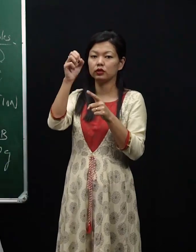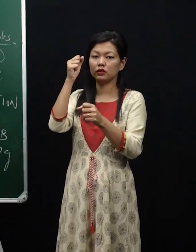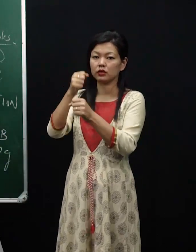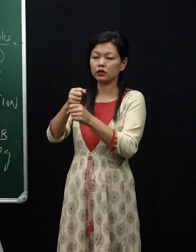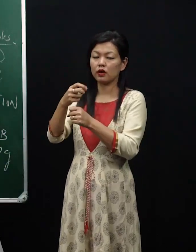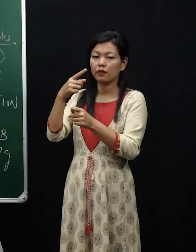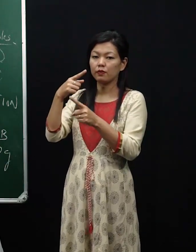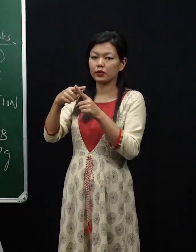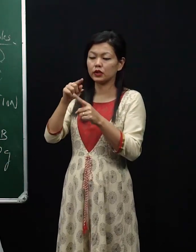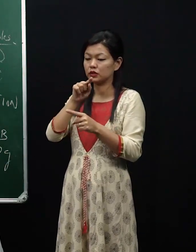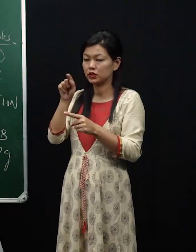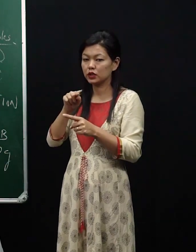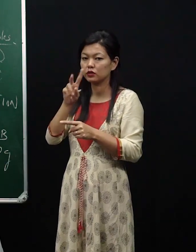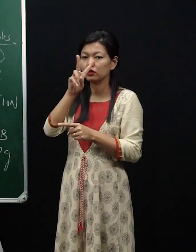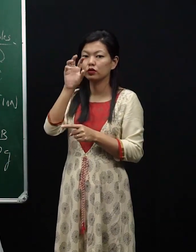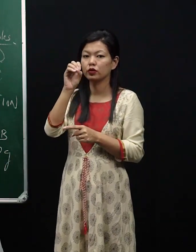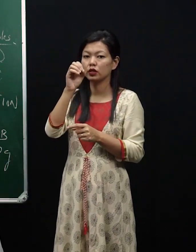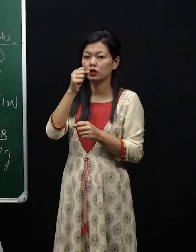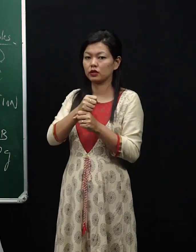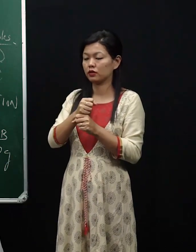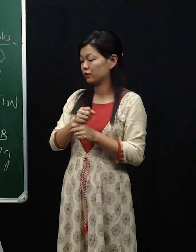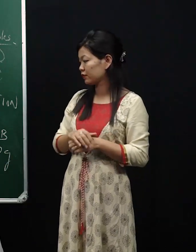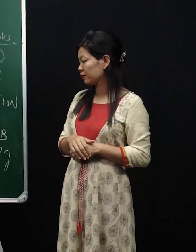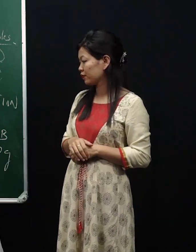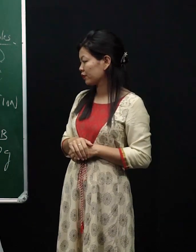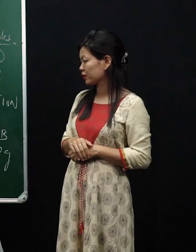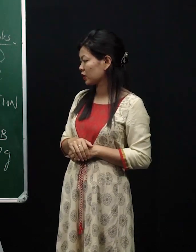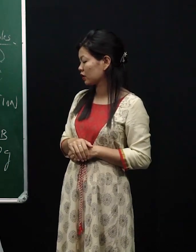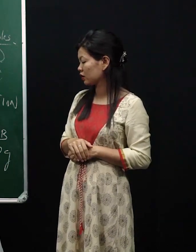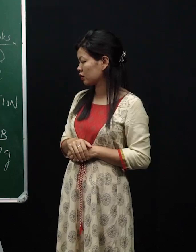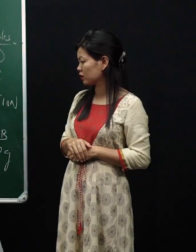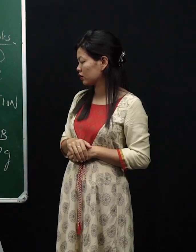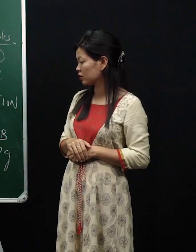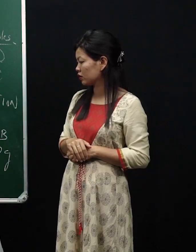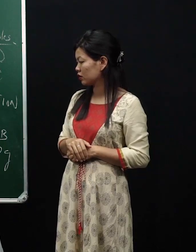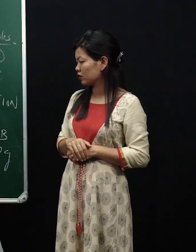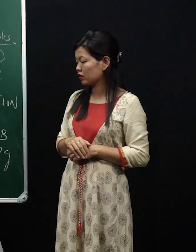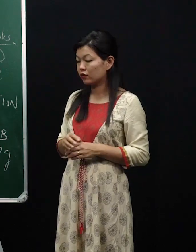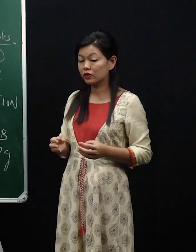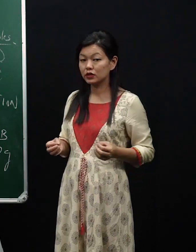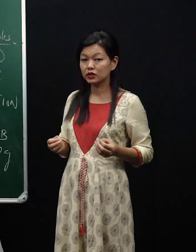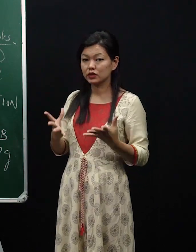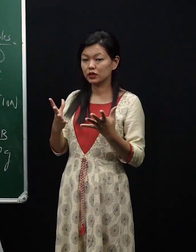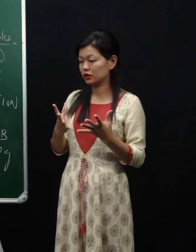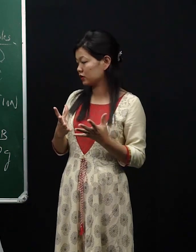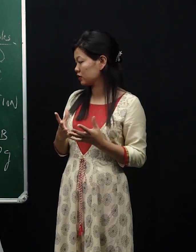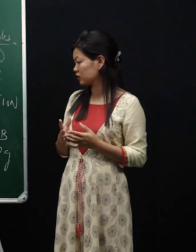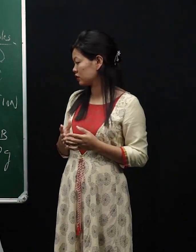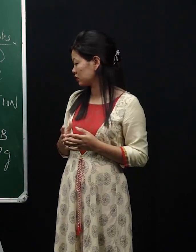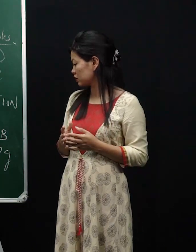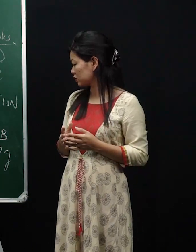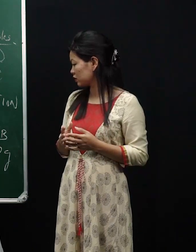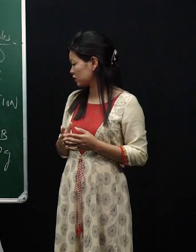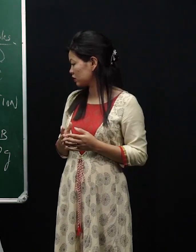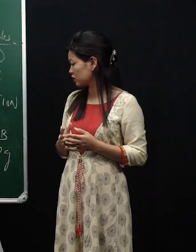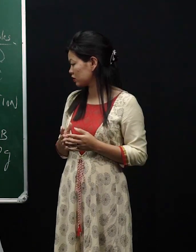20 gram. So see, in the beginning, like in the reactant, we have 20 gram, right? Now in the